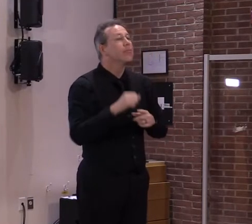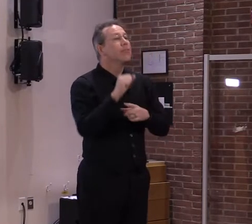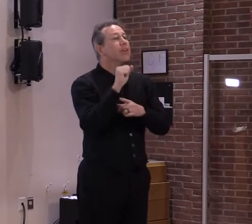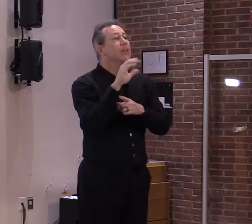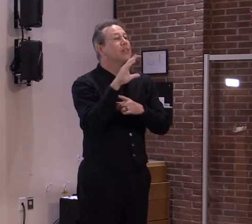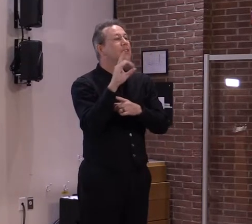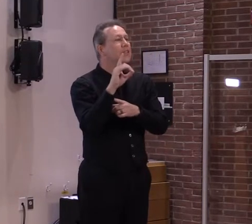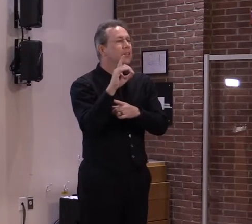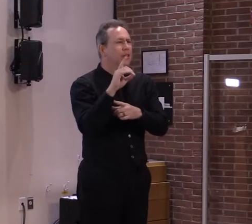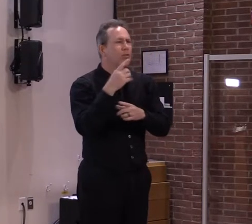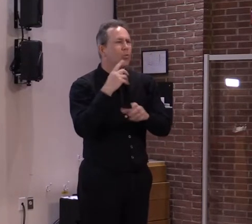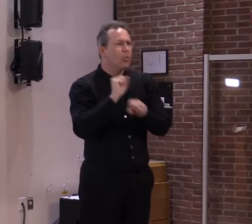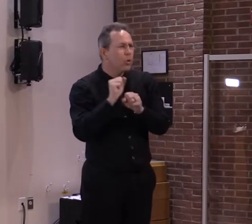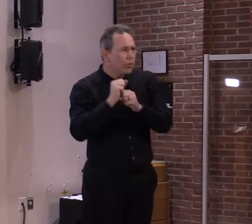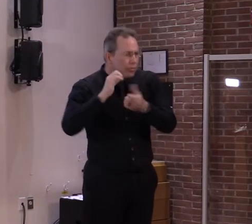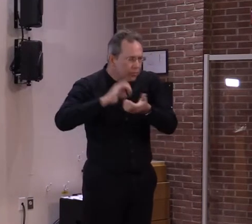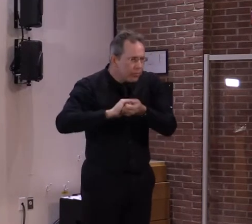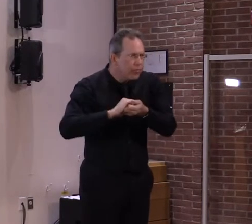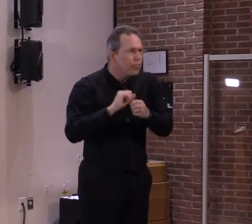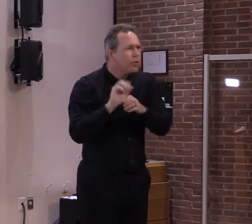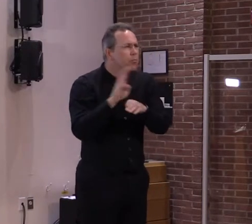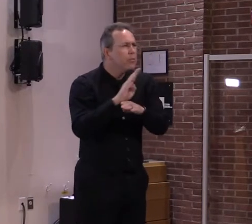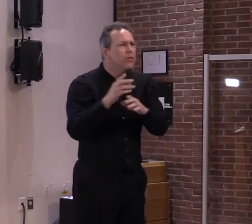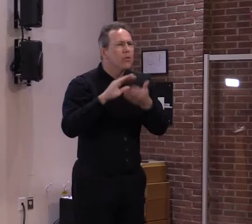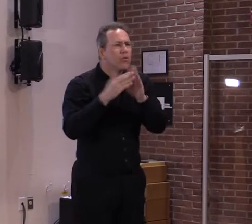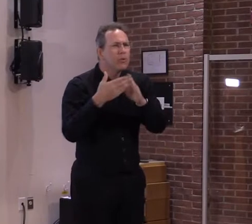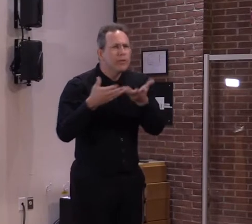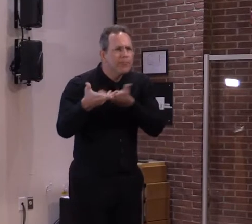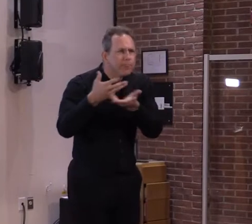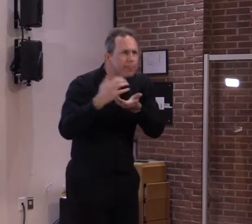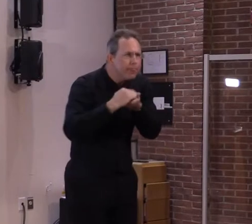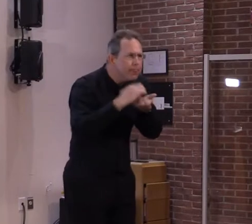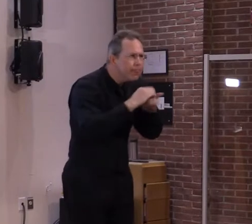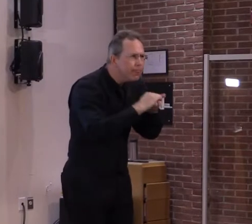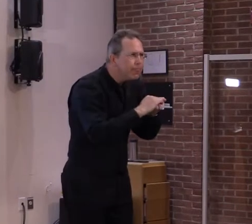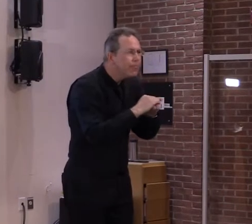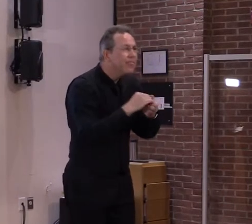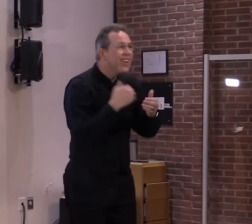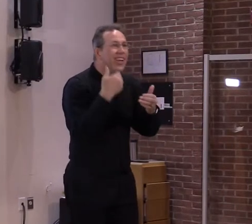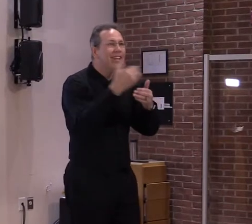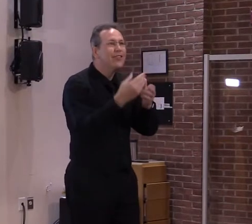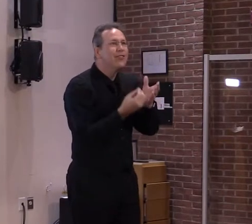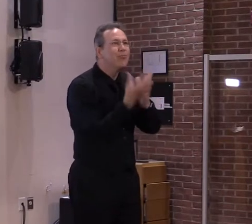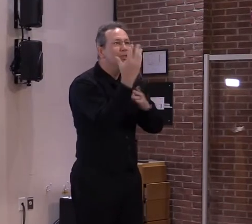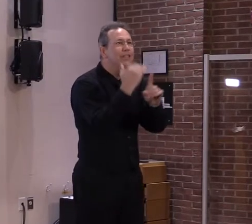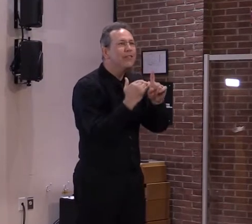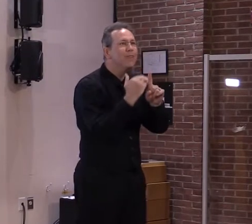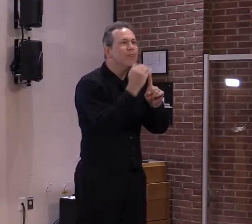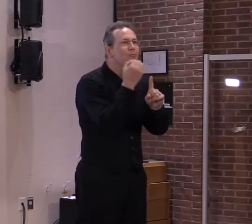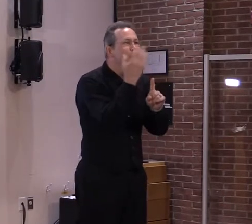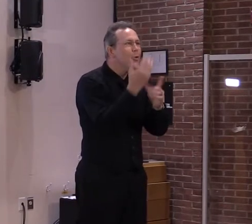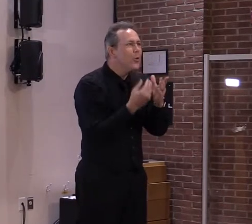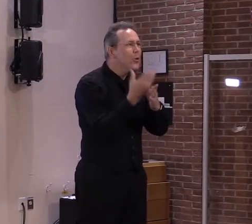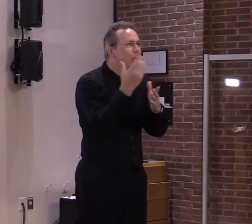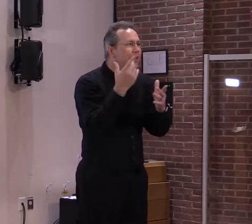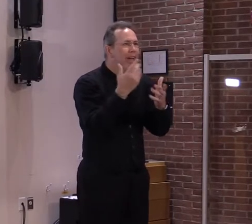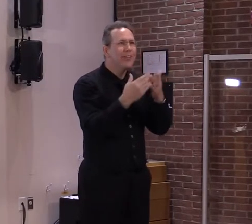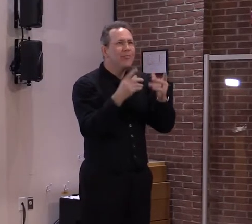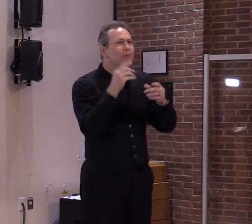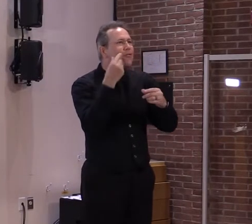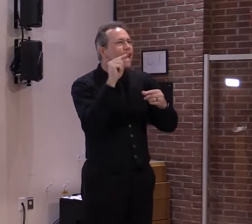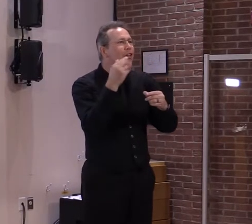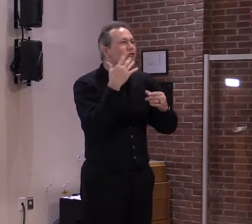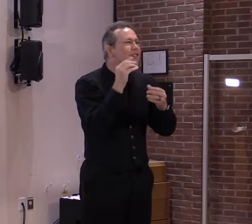Spring is here. The mountains will soon turn green. Summer will arrive, and we are going to keep moving